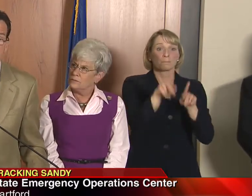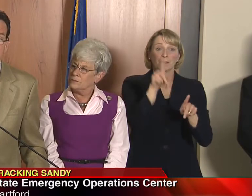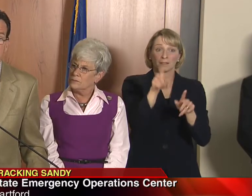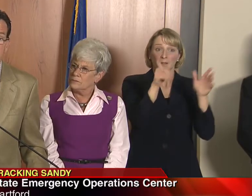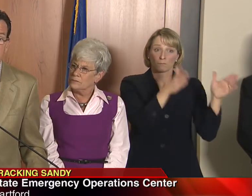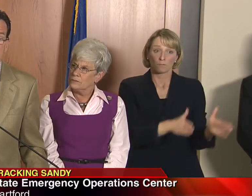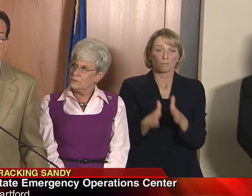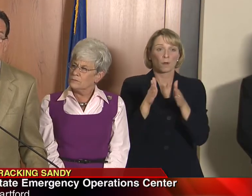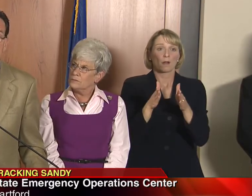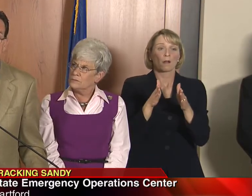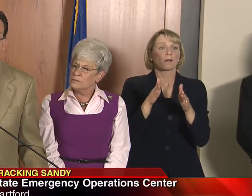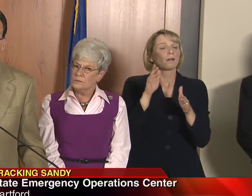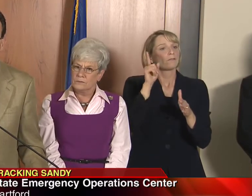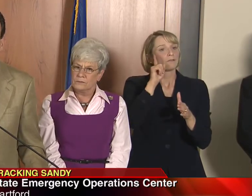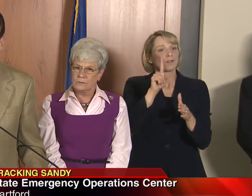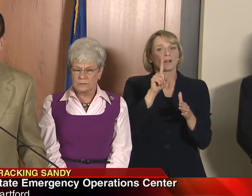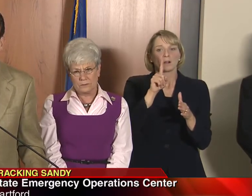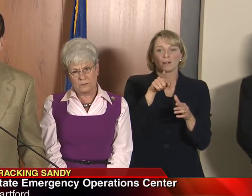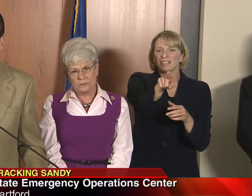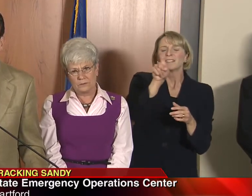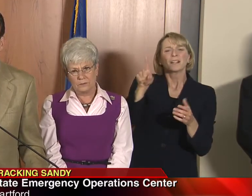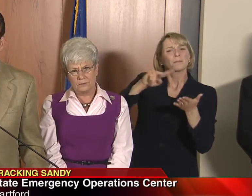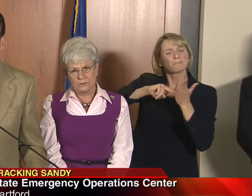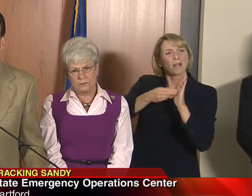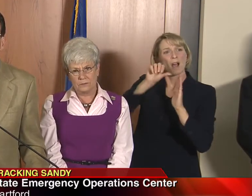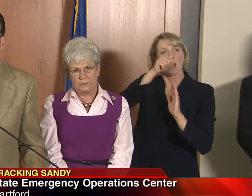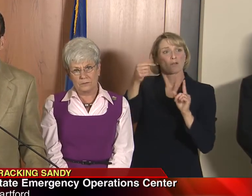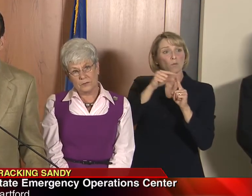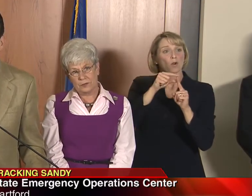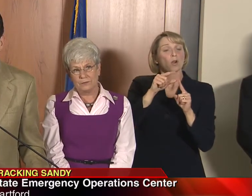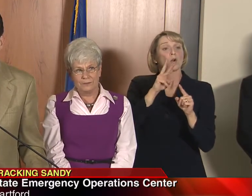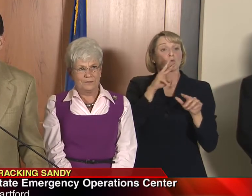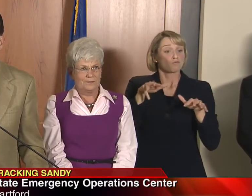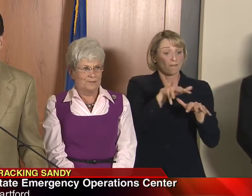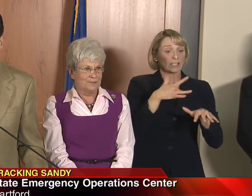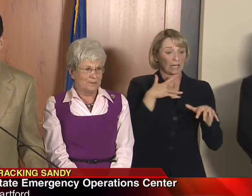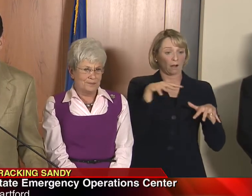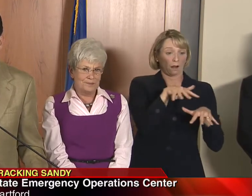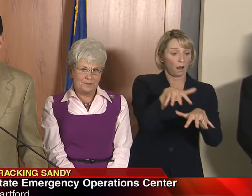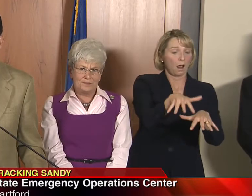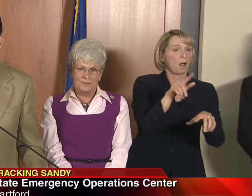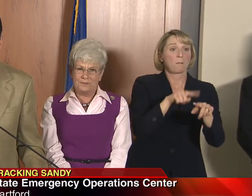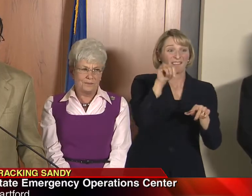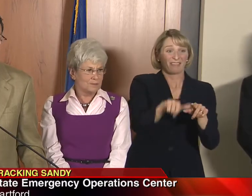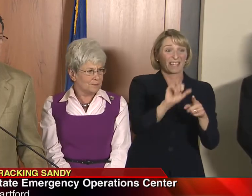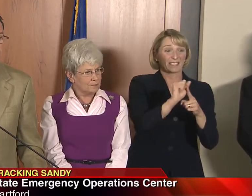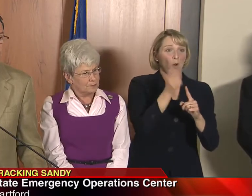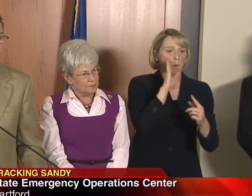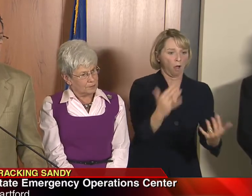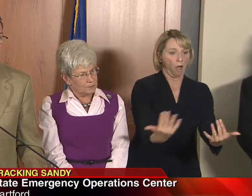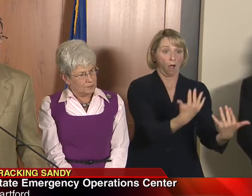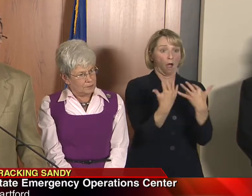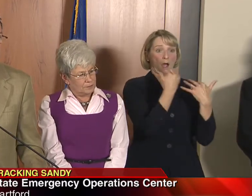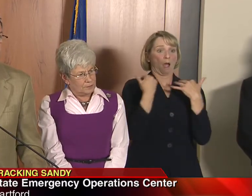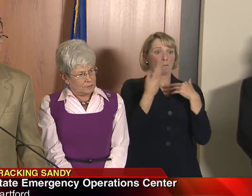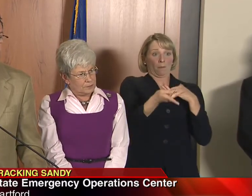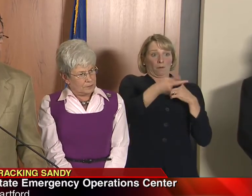they would in a downstream situation. In other words, the rivers are going to go backwards. Correct. That's correct. Is it up to the